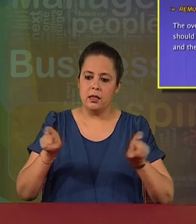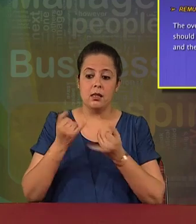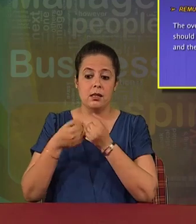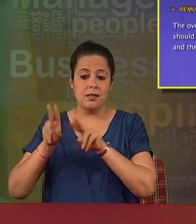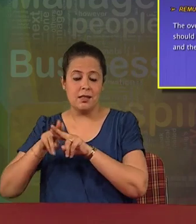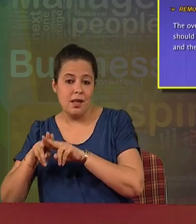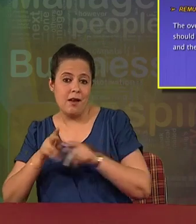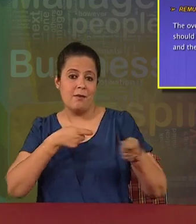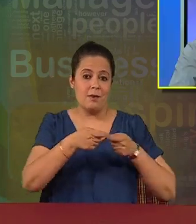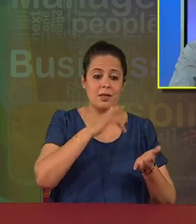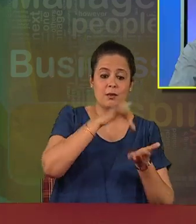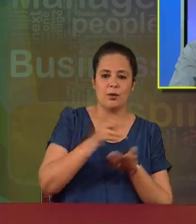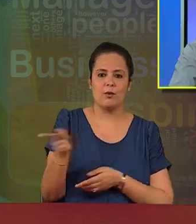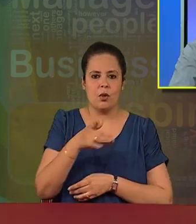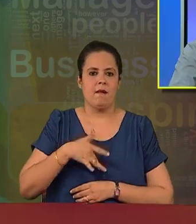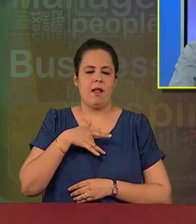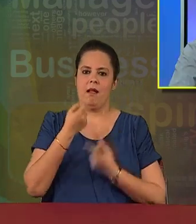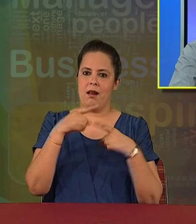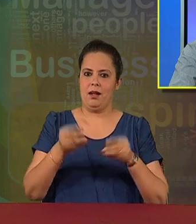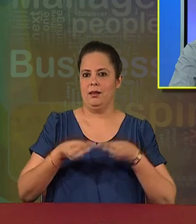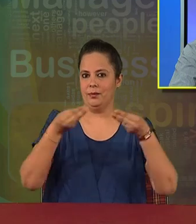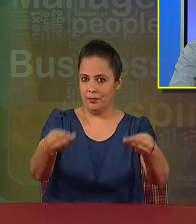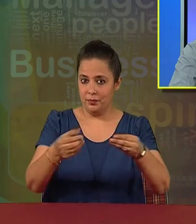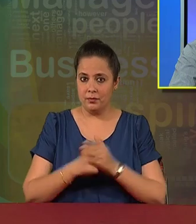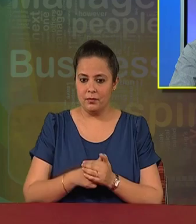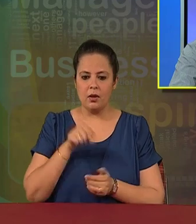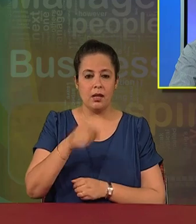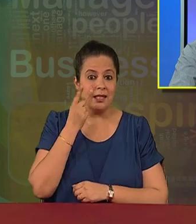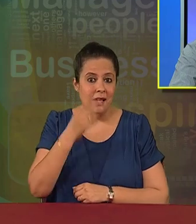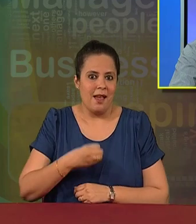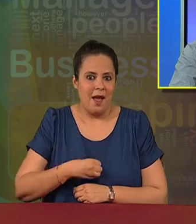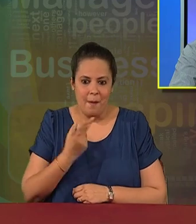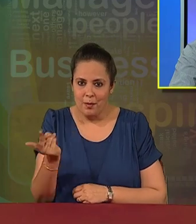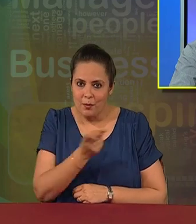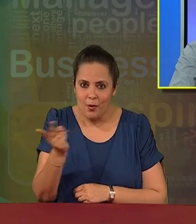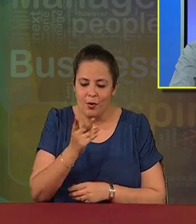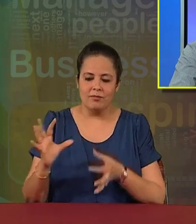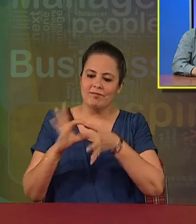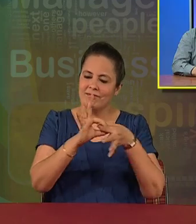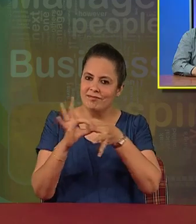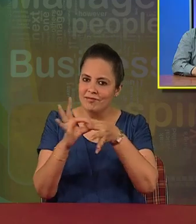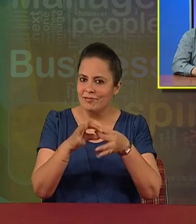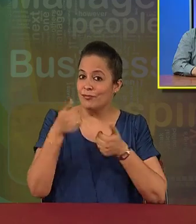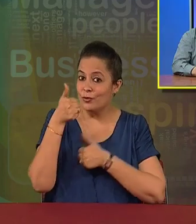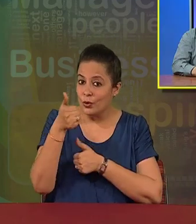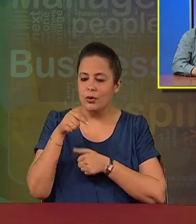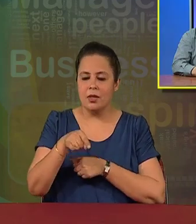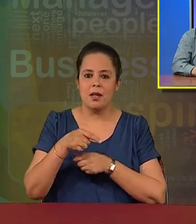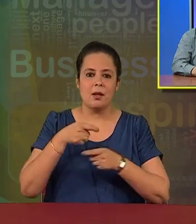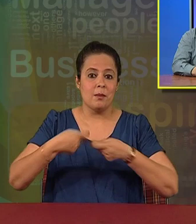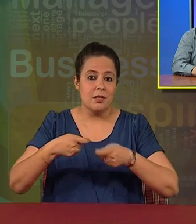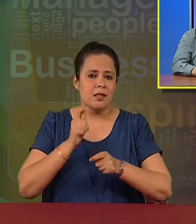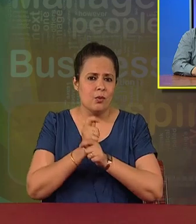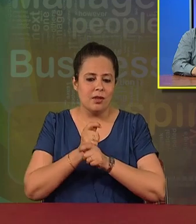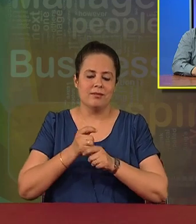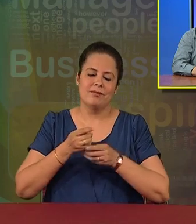the organization. It ensures good relations between workers and management, which helps in the smooth functioning